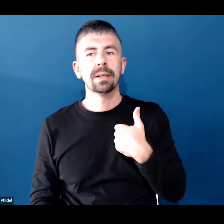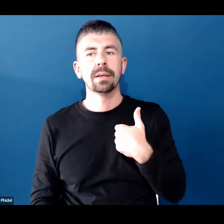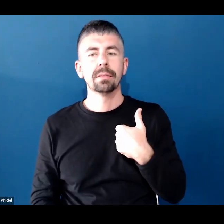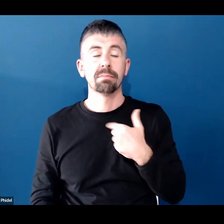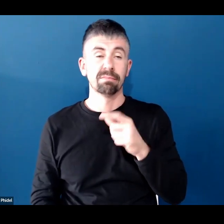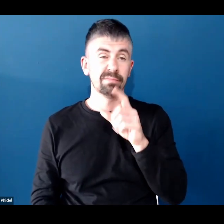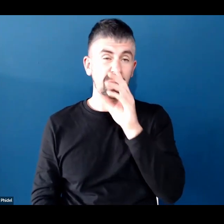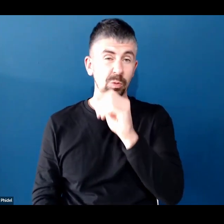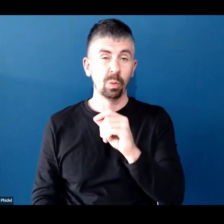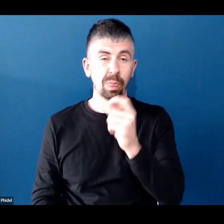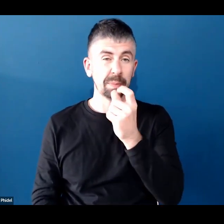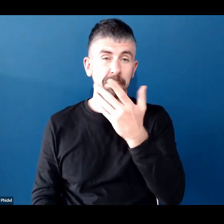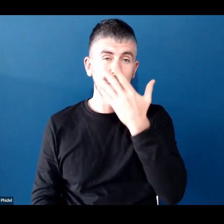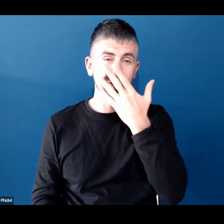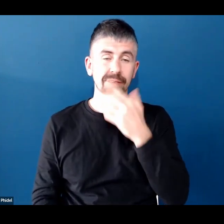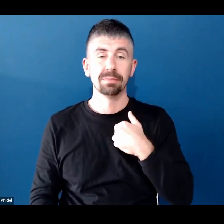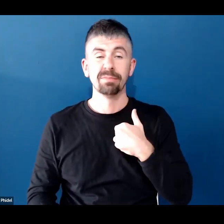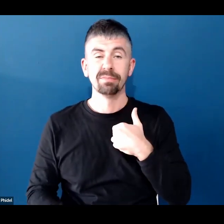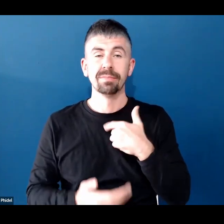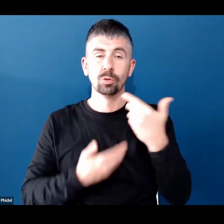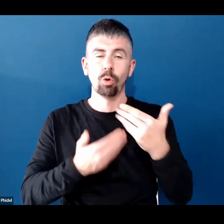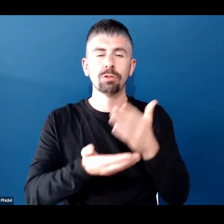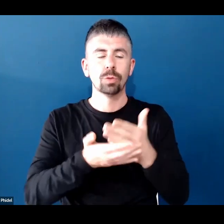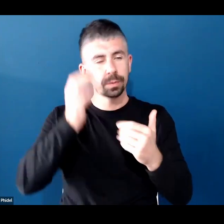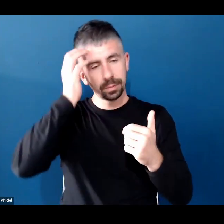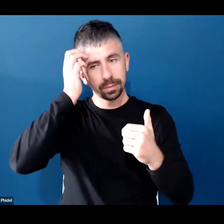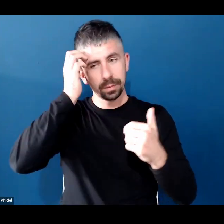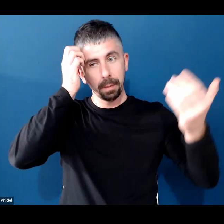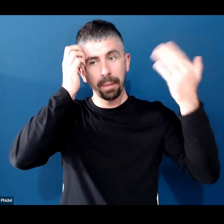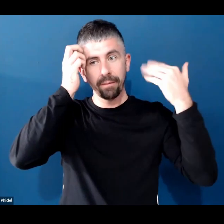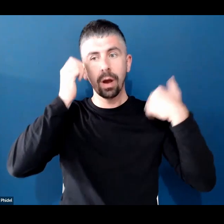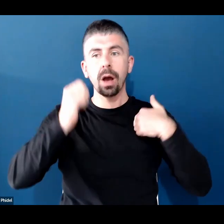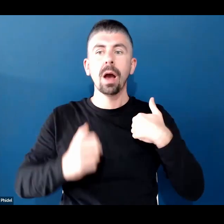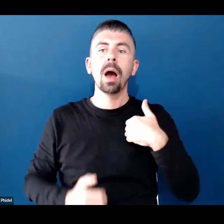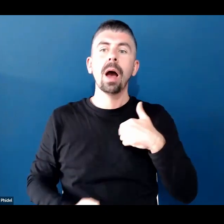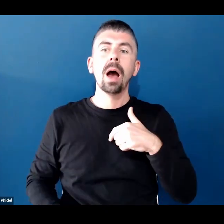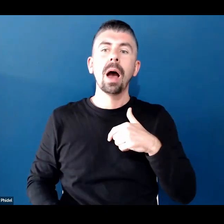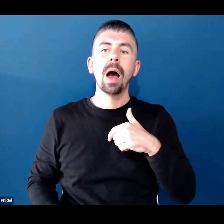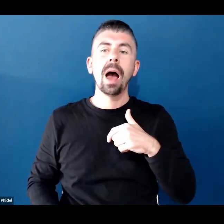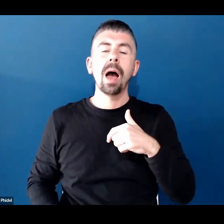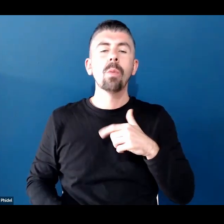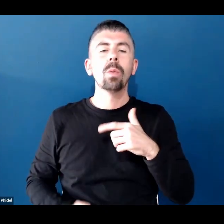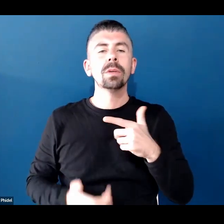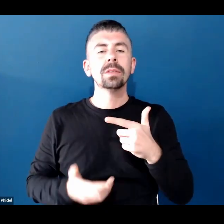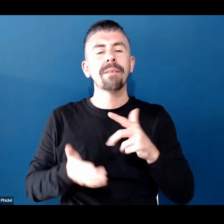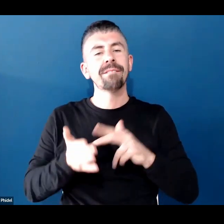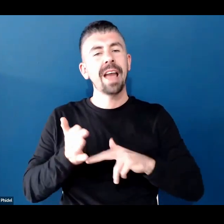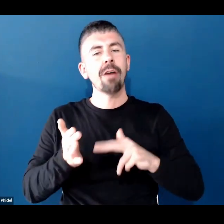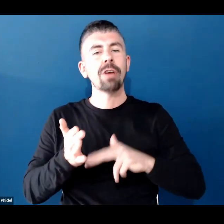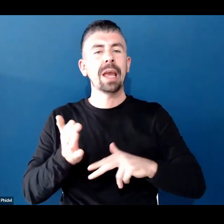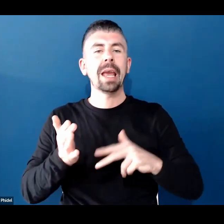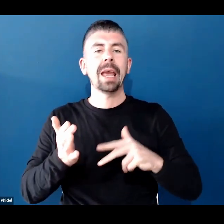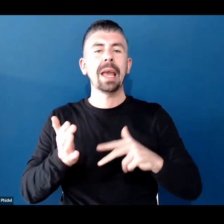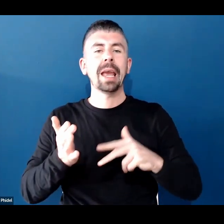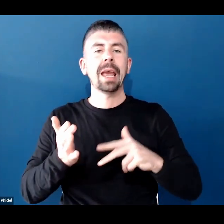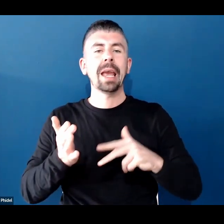embarrassing but it's the truth. So I used to be a very arrogant neoclassical economist. Like when I went to study